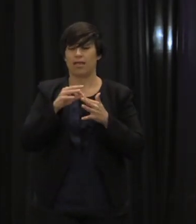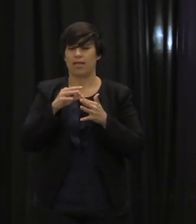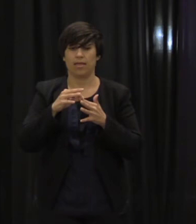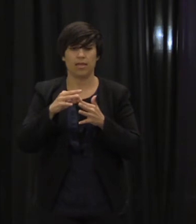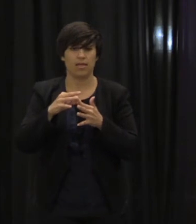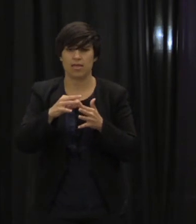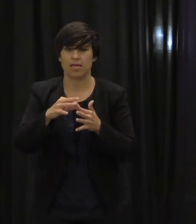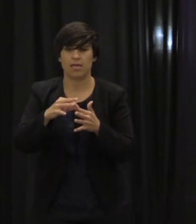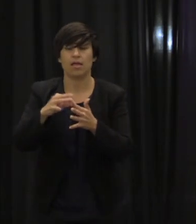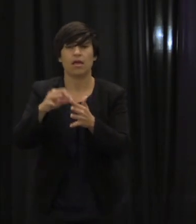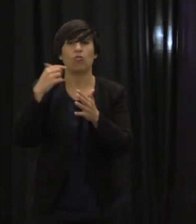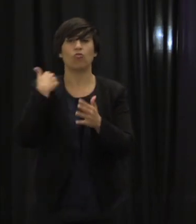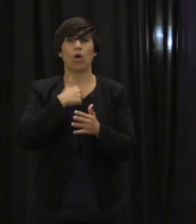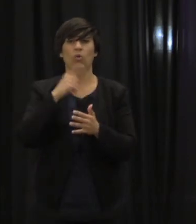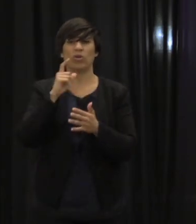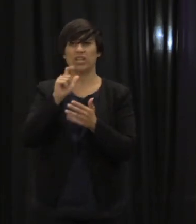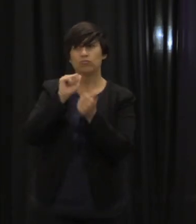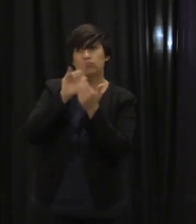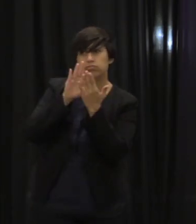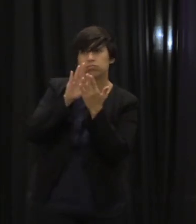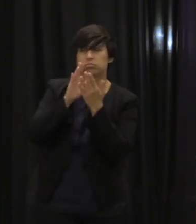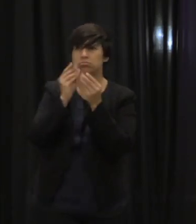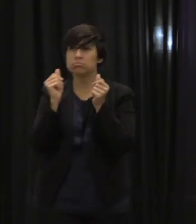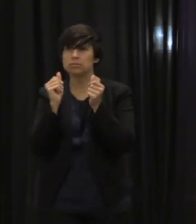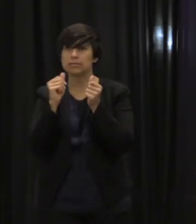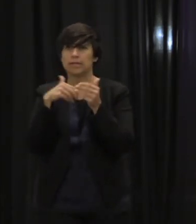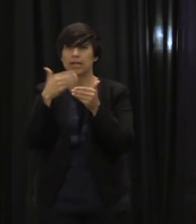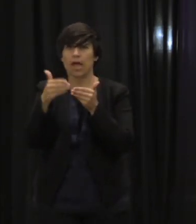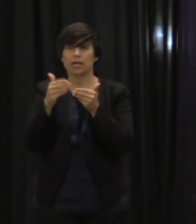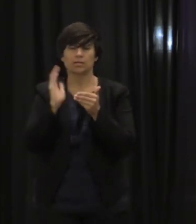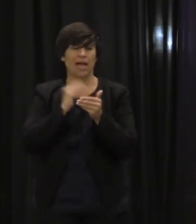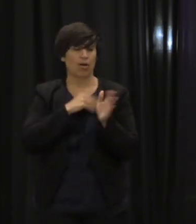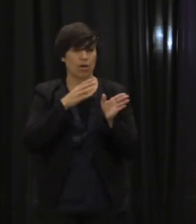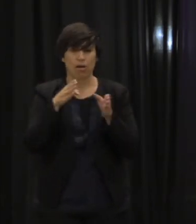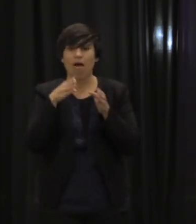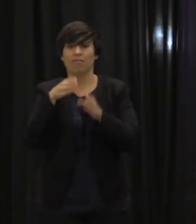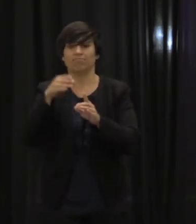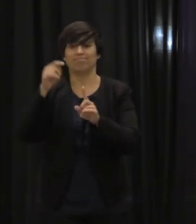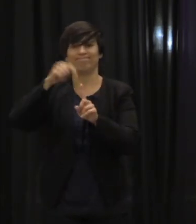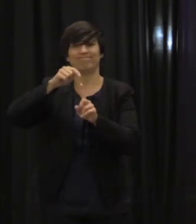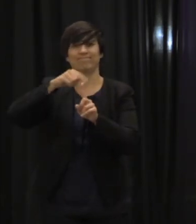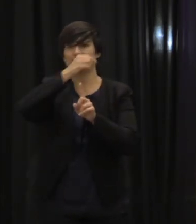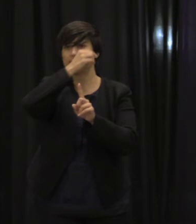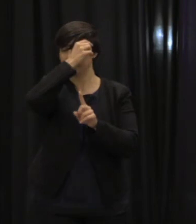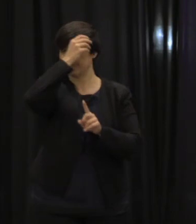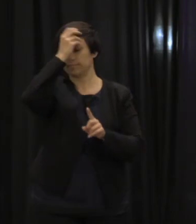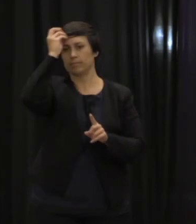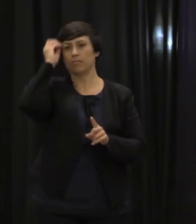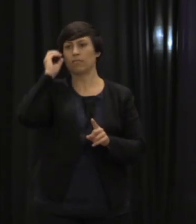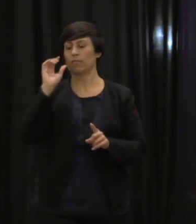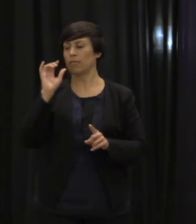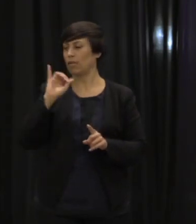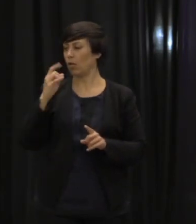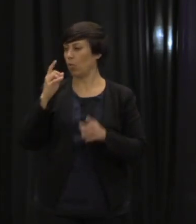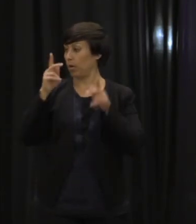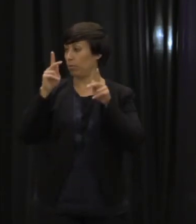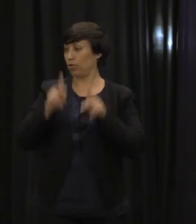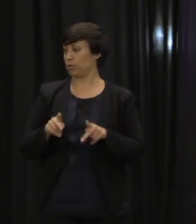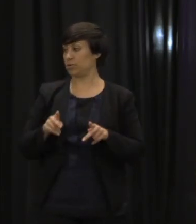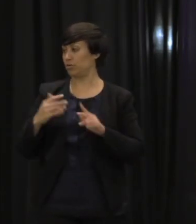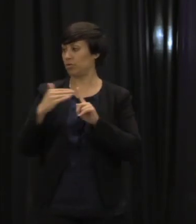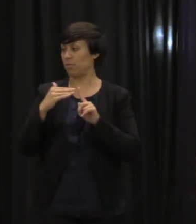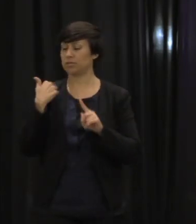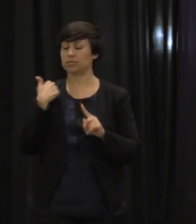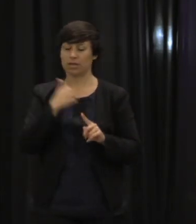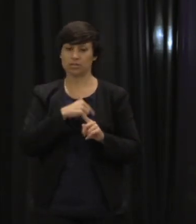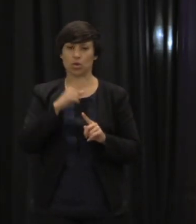us in the direction of what we need to tackle next and where our work should be next. As Audre Lorde reminds us, we can learn to